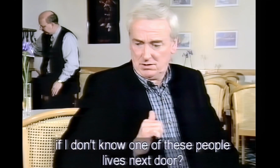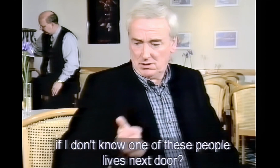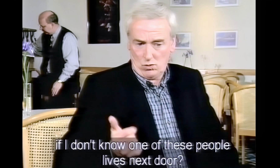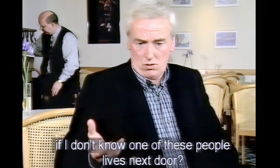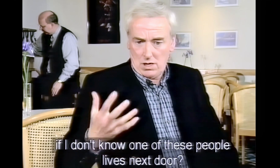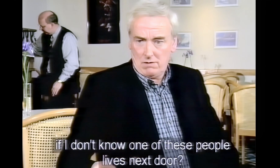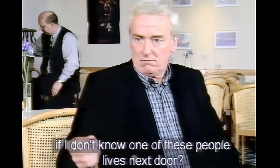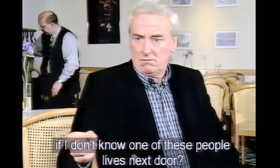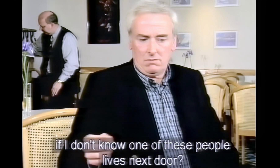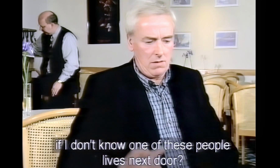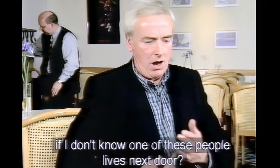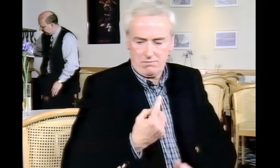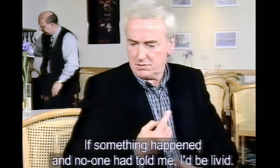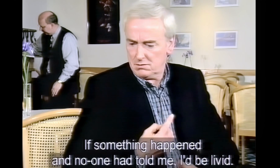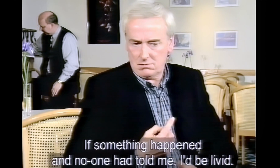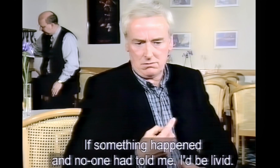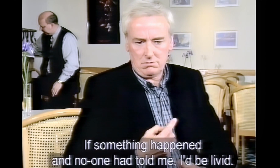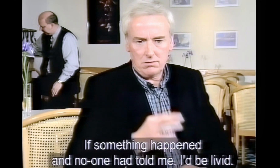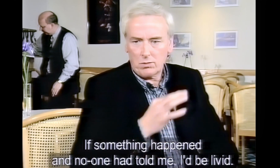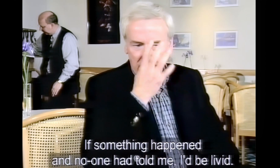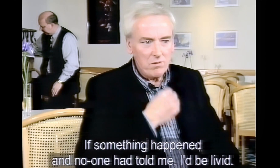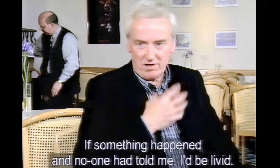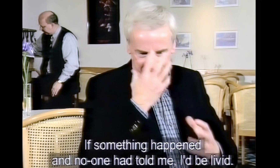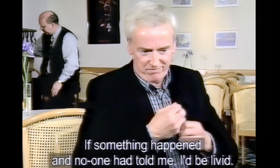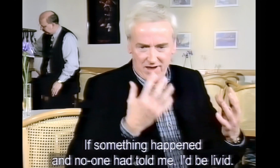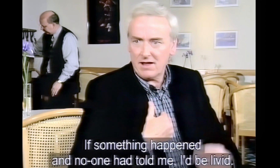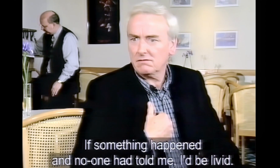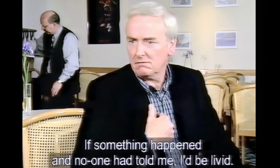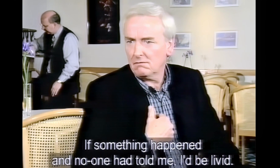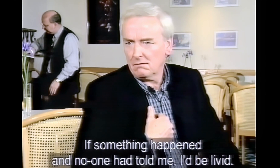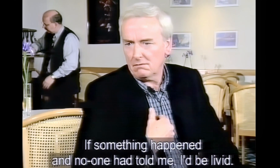was to happen and no one had told me, I'd be livid.